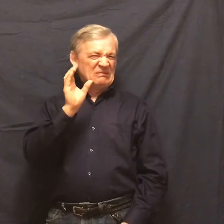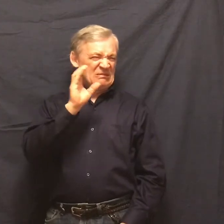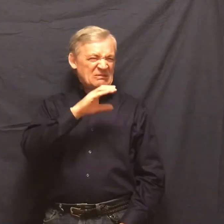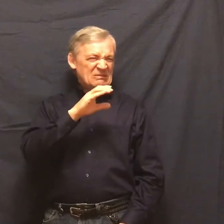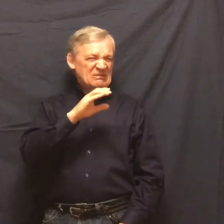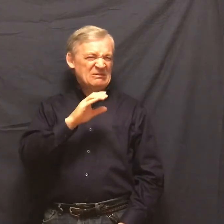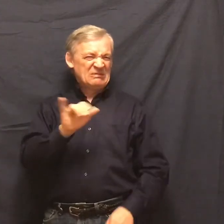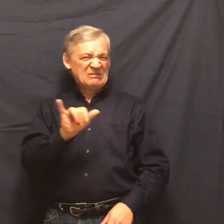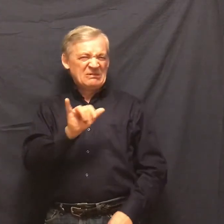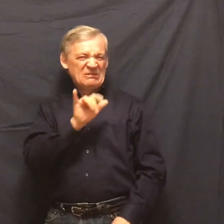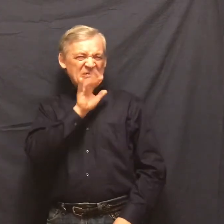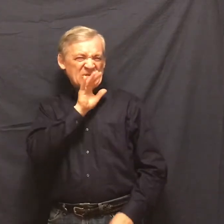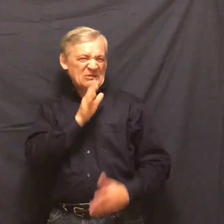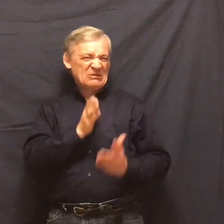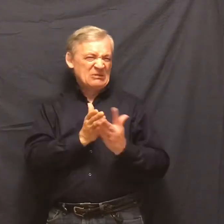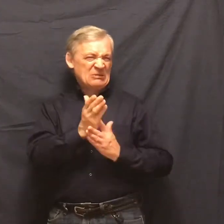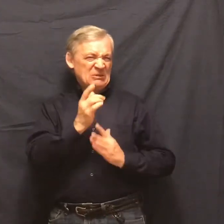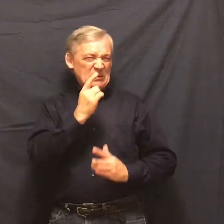George looked away from her and then back.